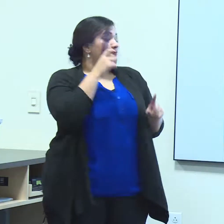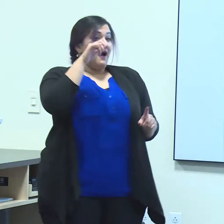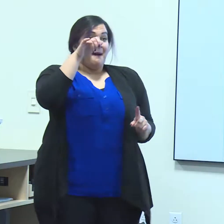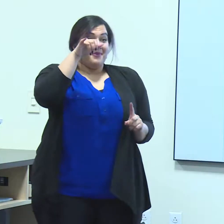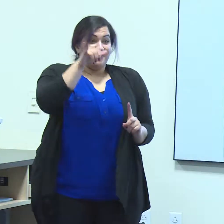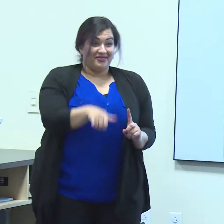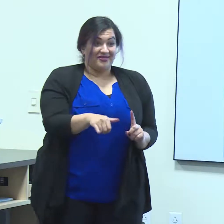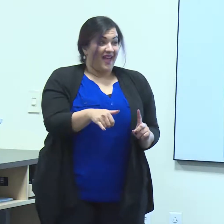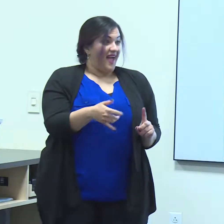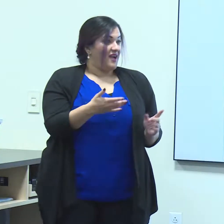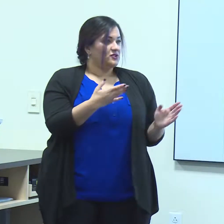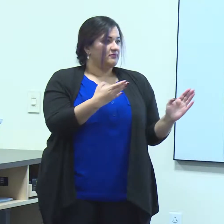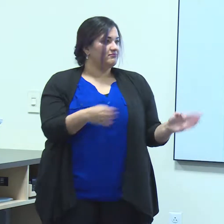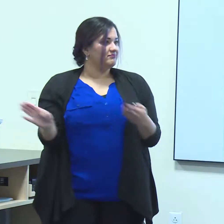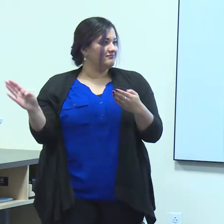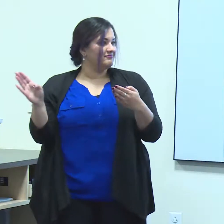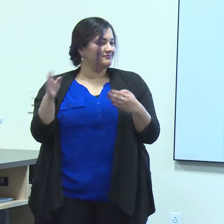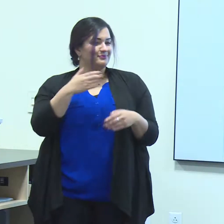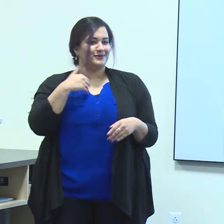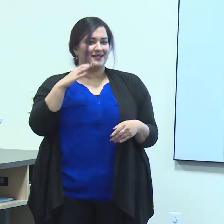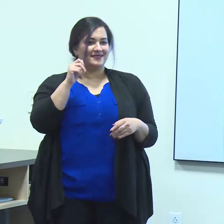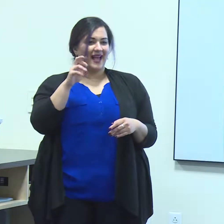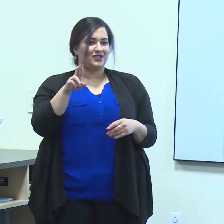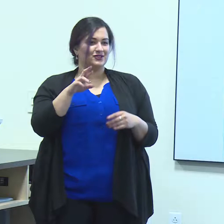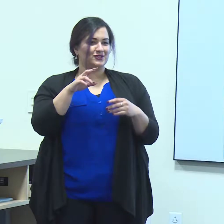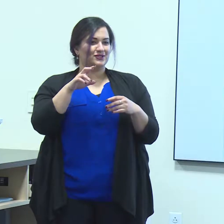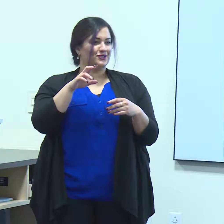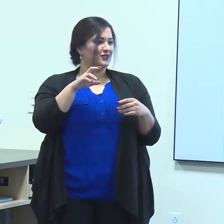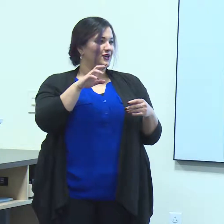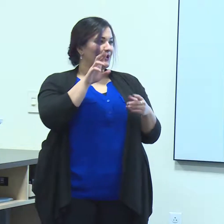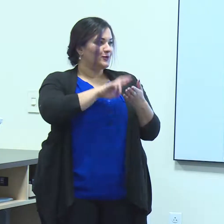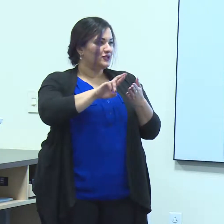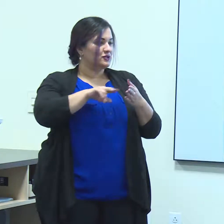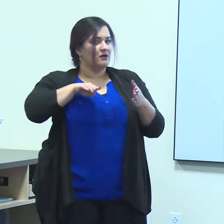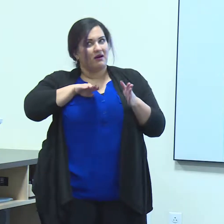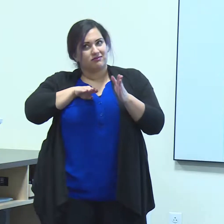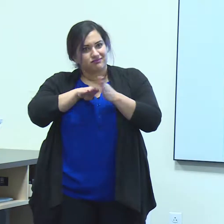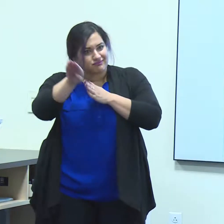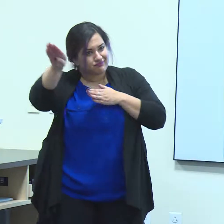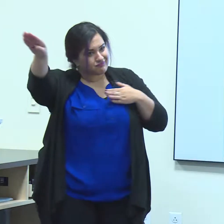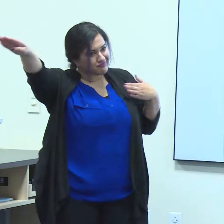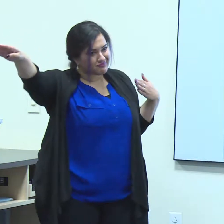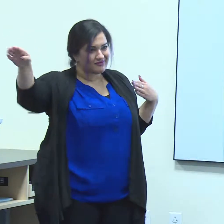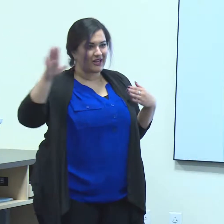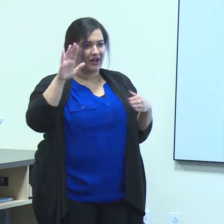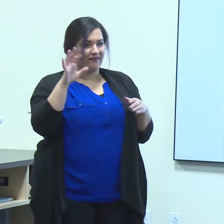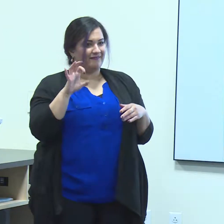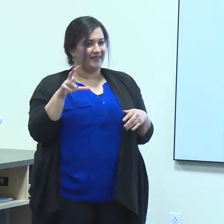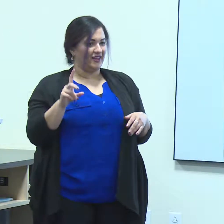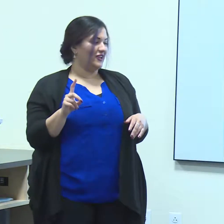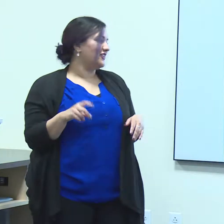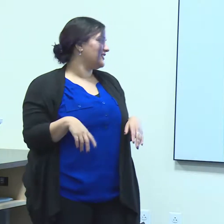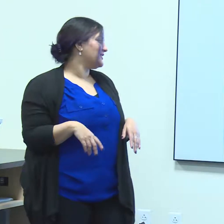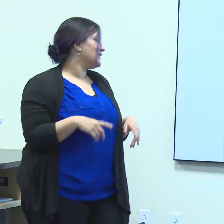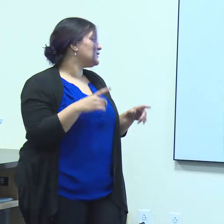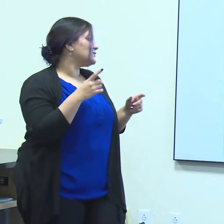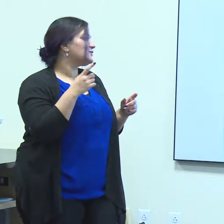from biologists. So from that, she transitioned to breast cancer research and has just